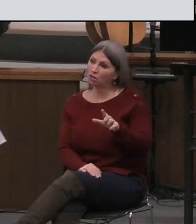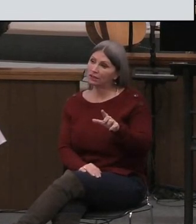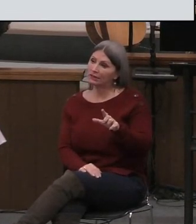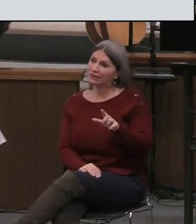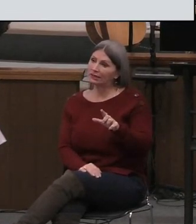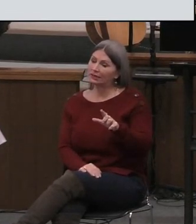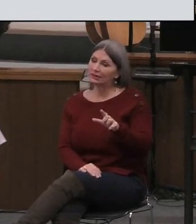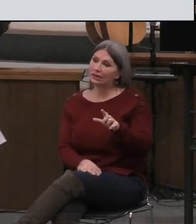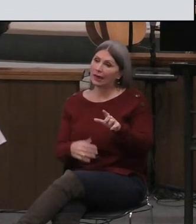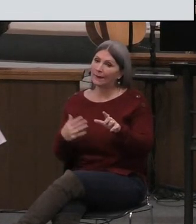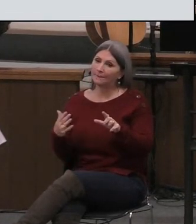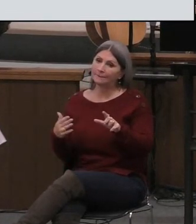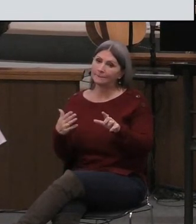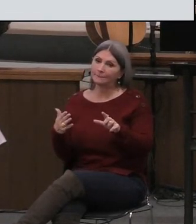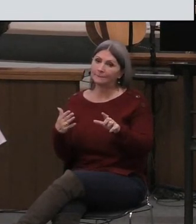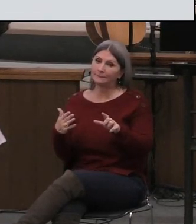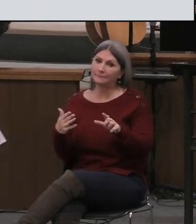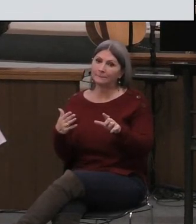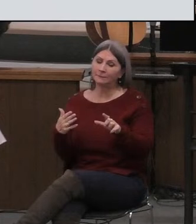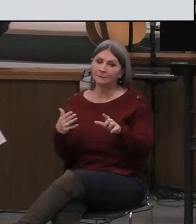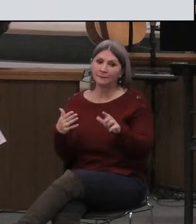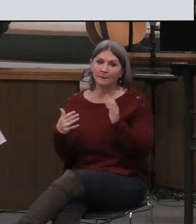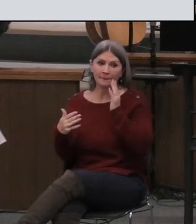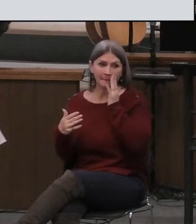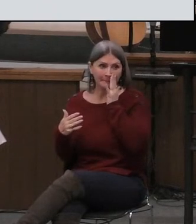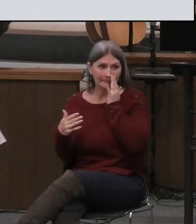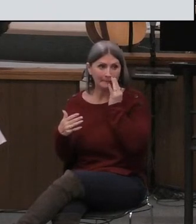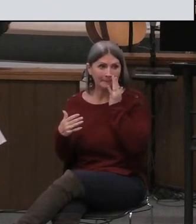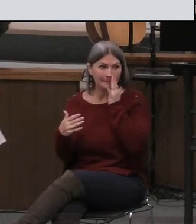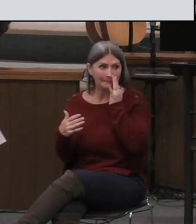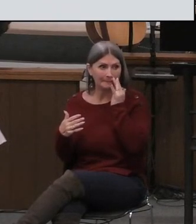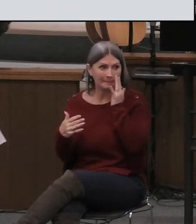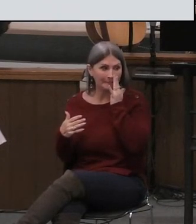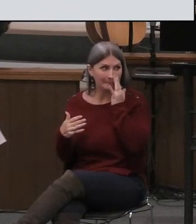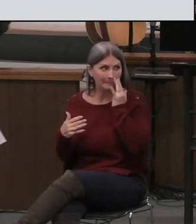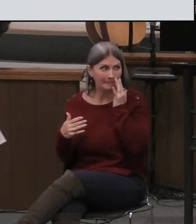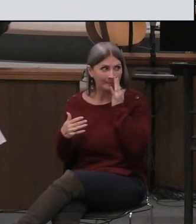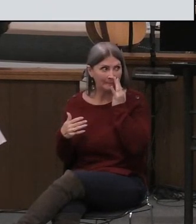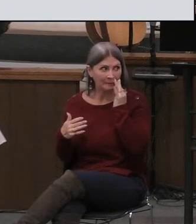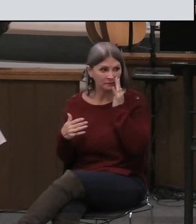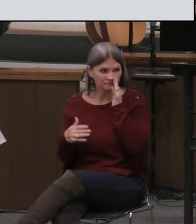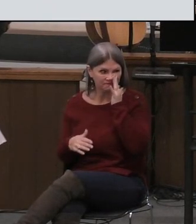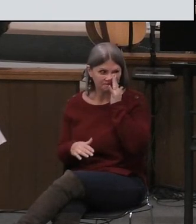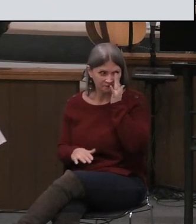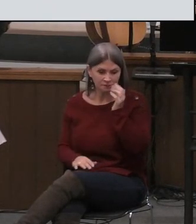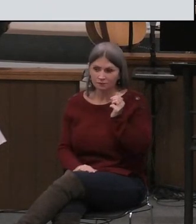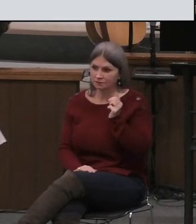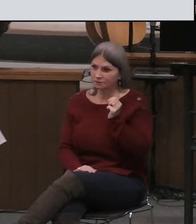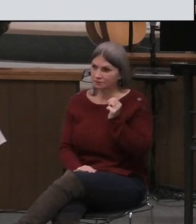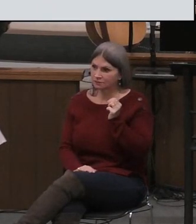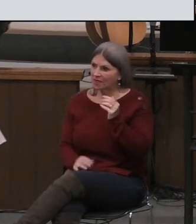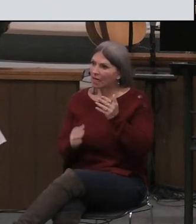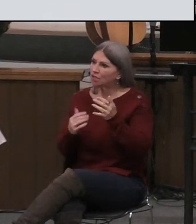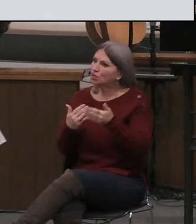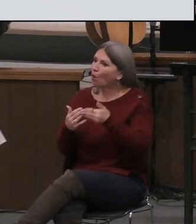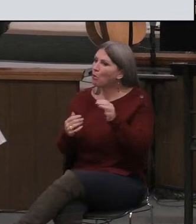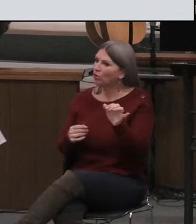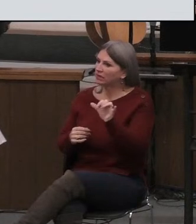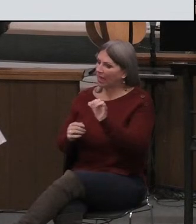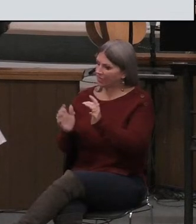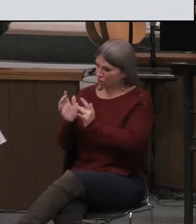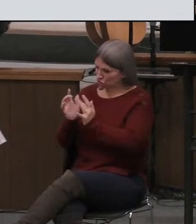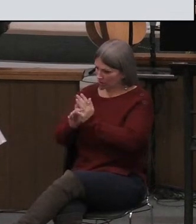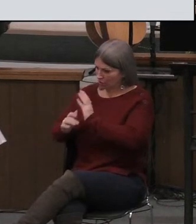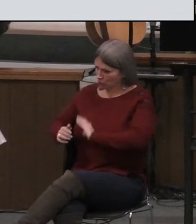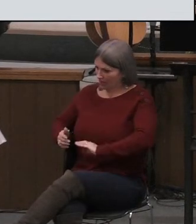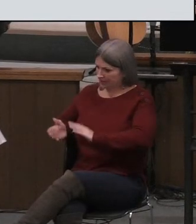up where, if I can say this, Christ left off.